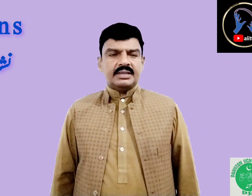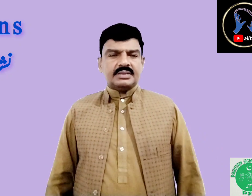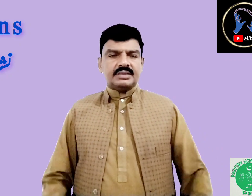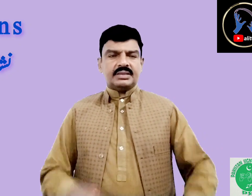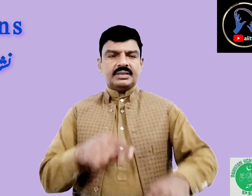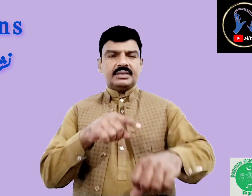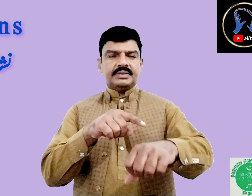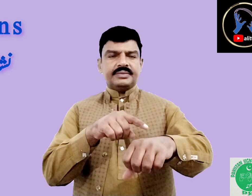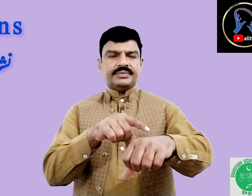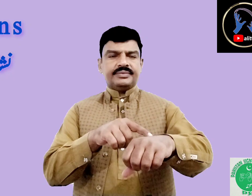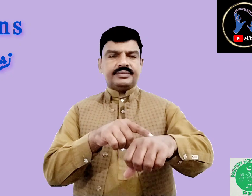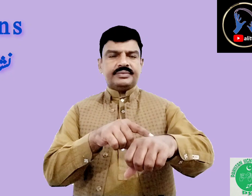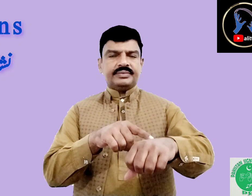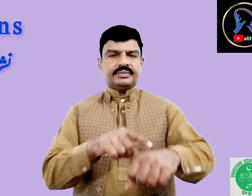science,